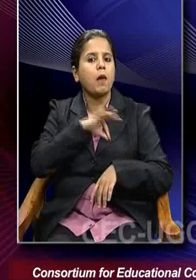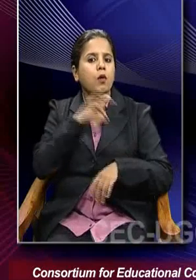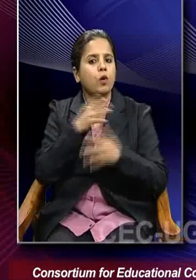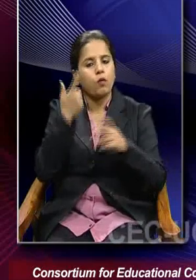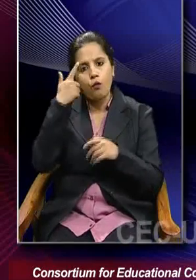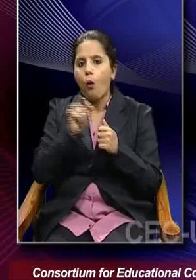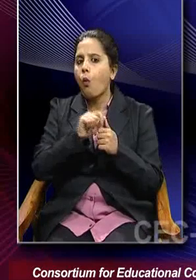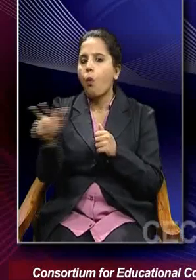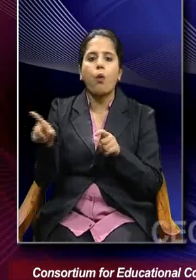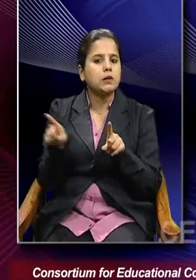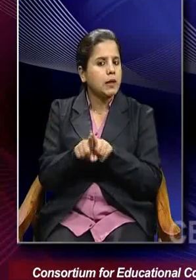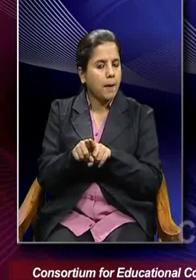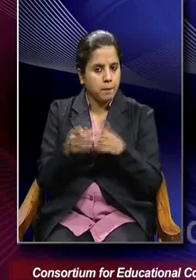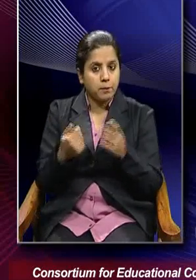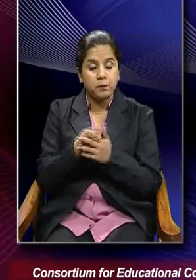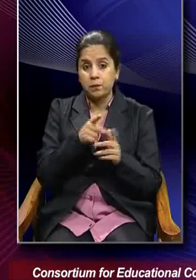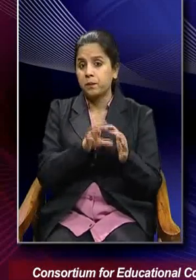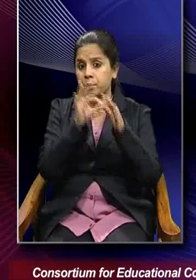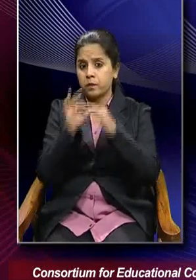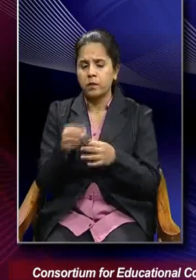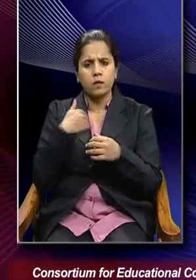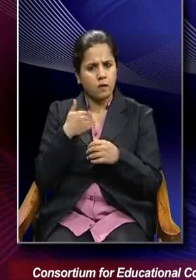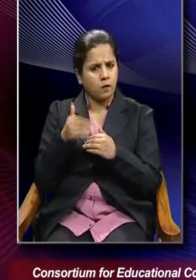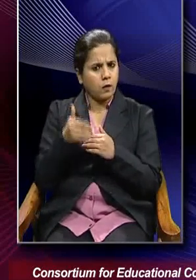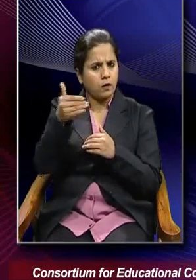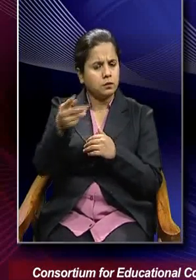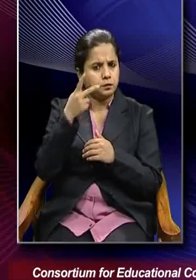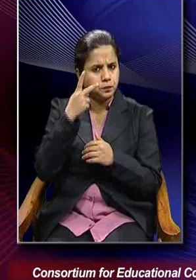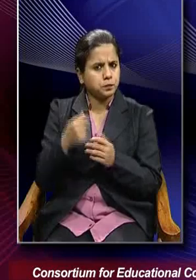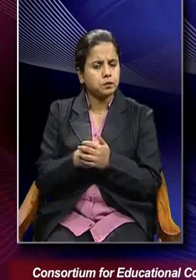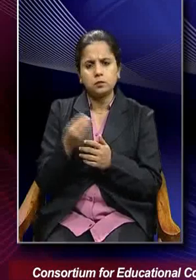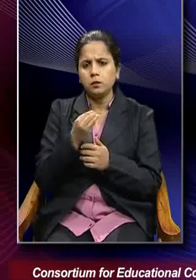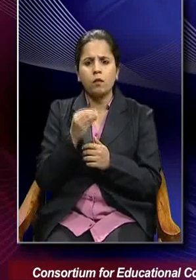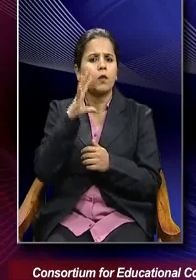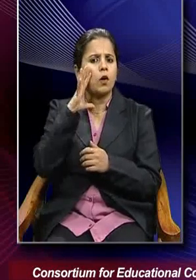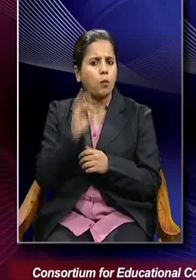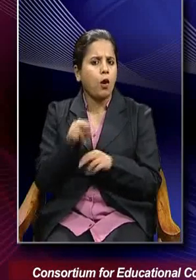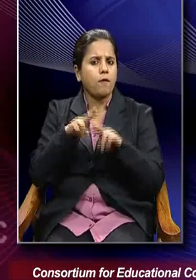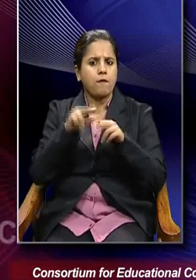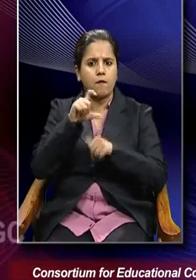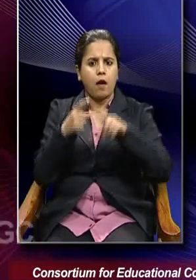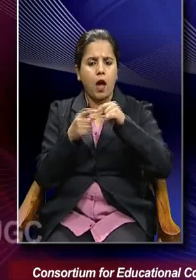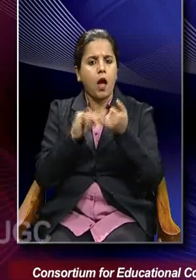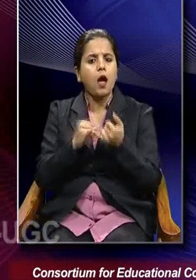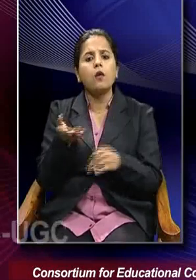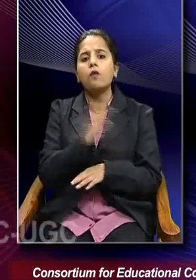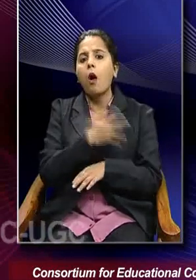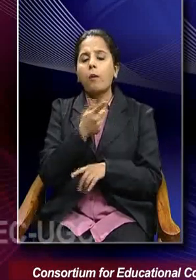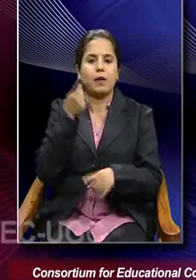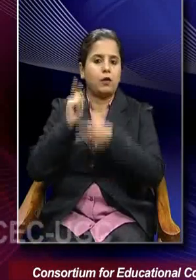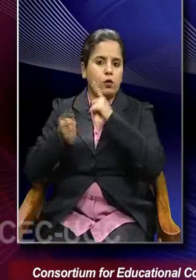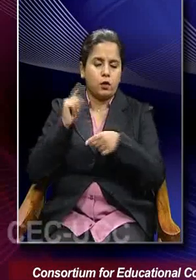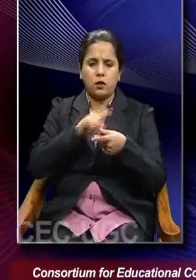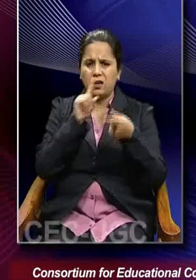all. With that, let's try to go towards certain important facts from history. The